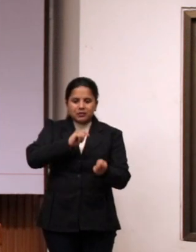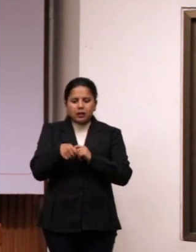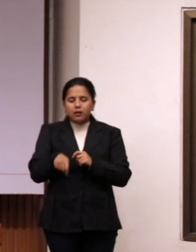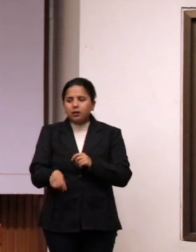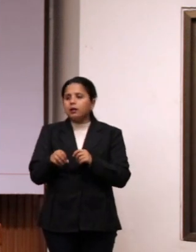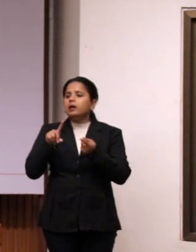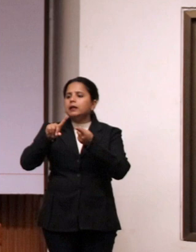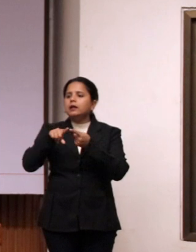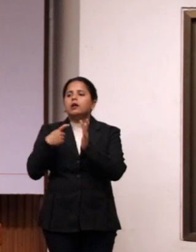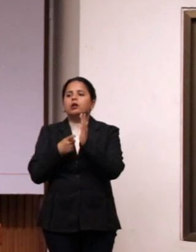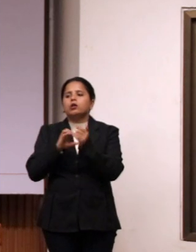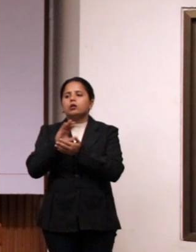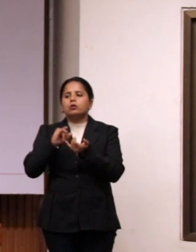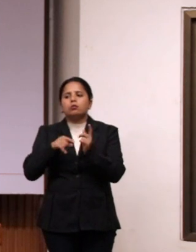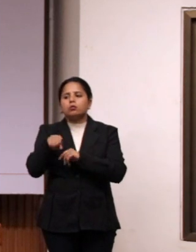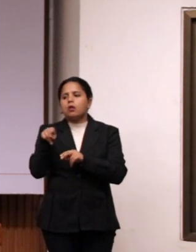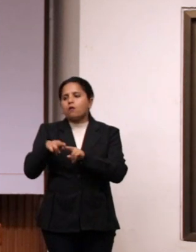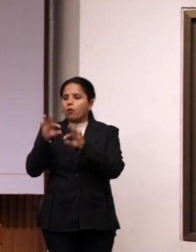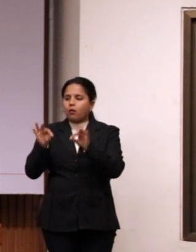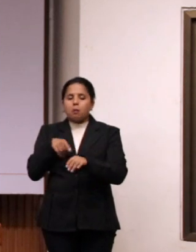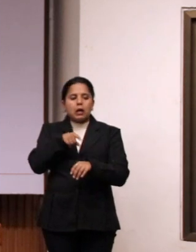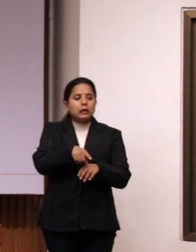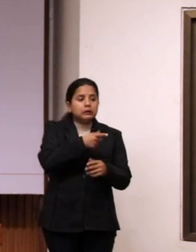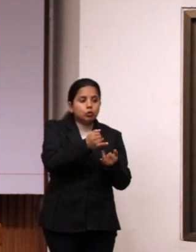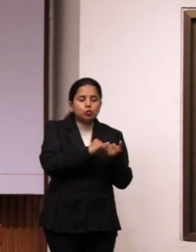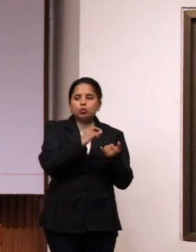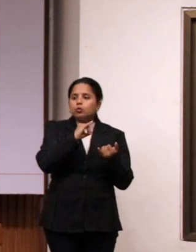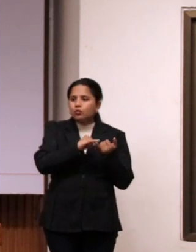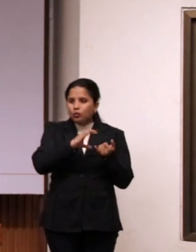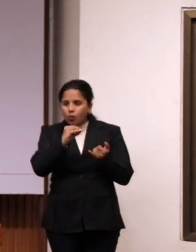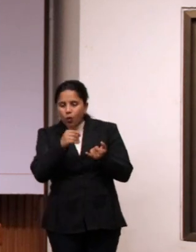The e-rickshaw was formalized while solar couldn't take forward, despite it was